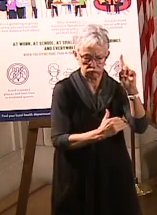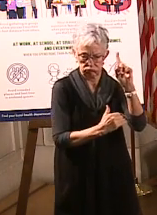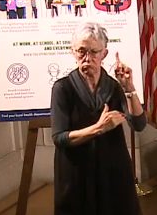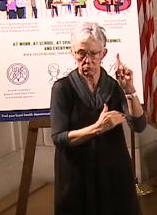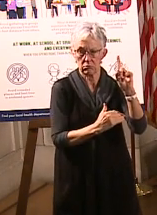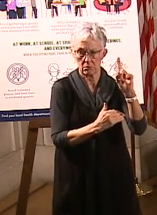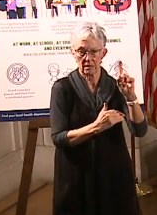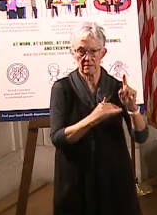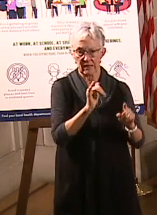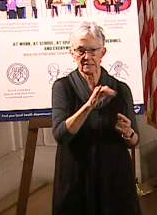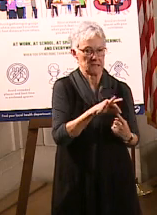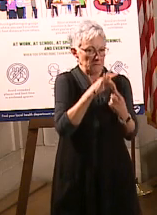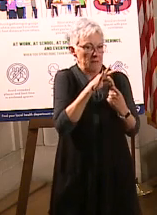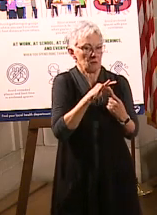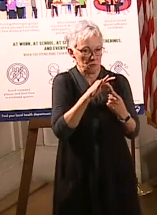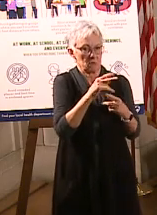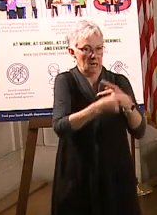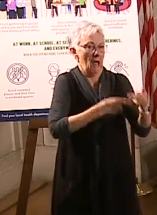out.